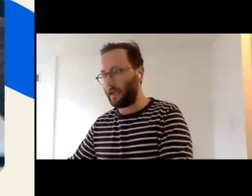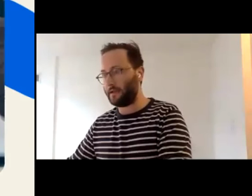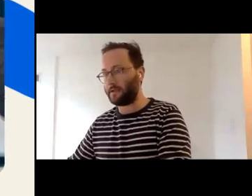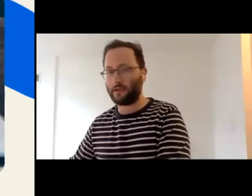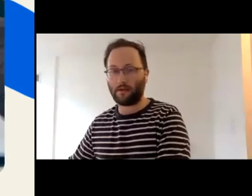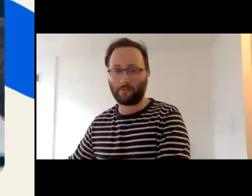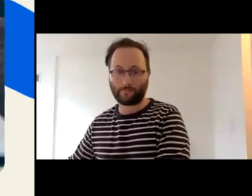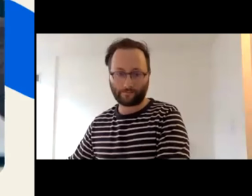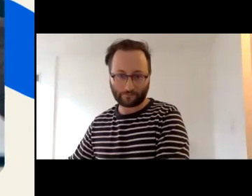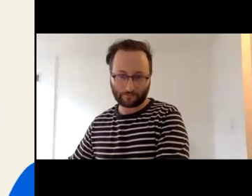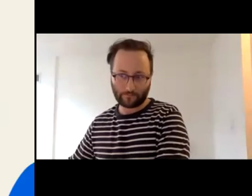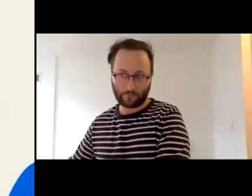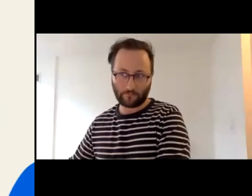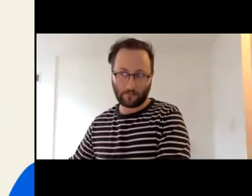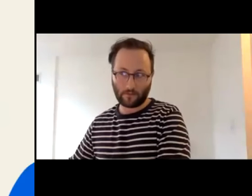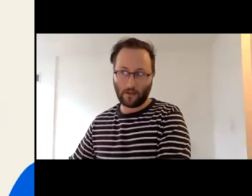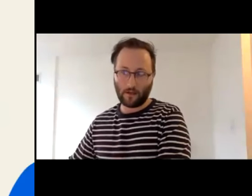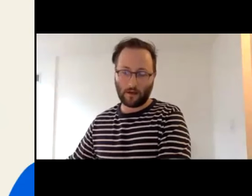and